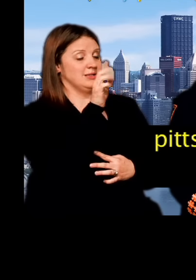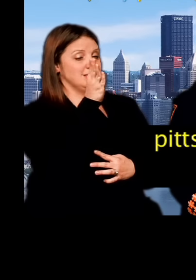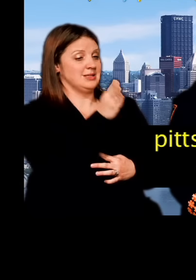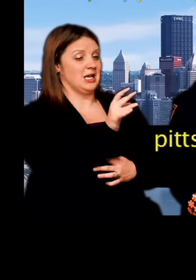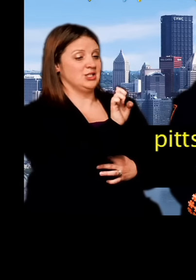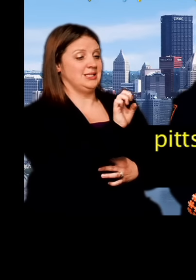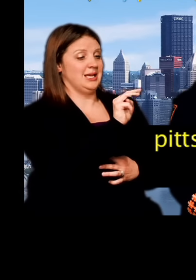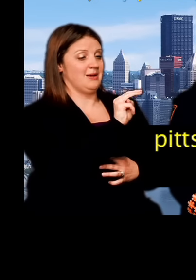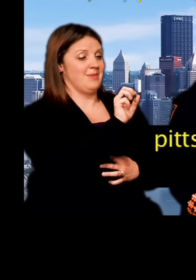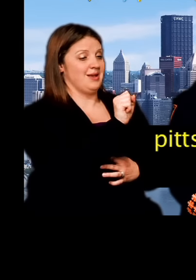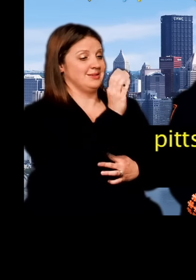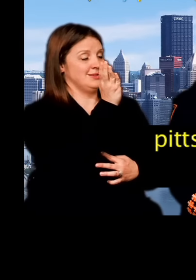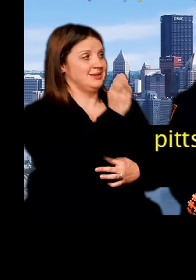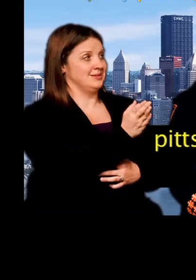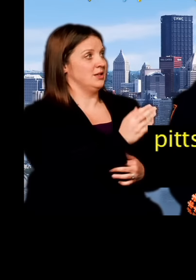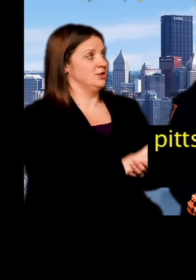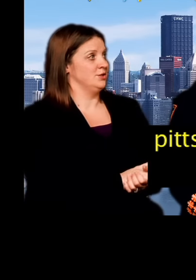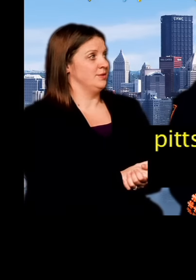pittsburghpa.gov/EMS/